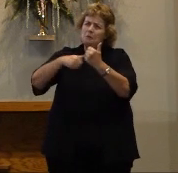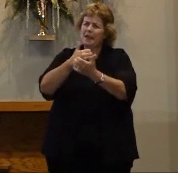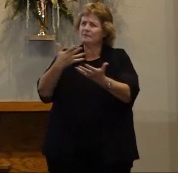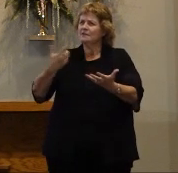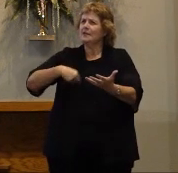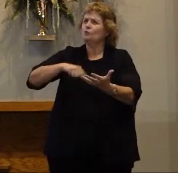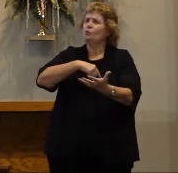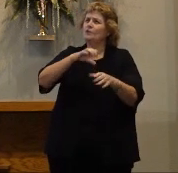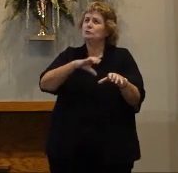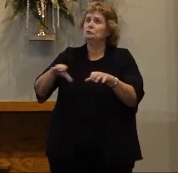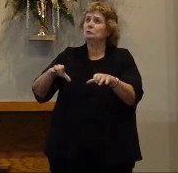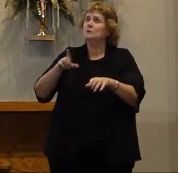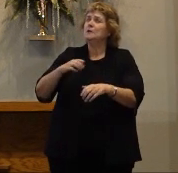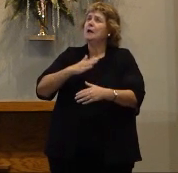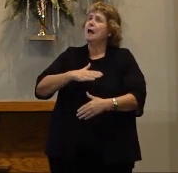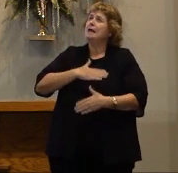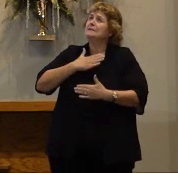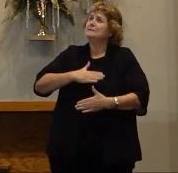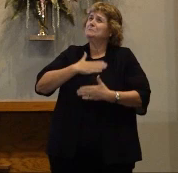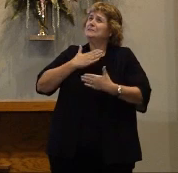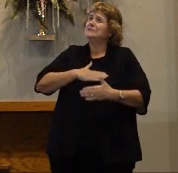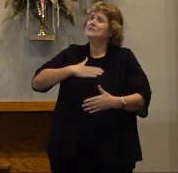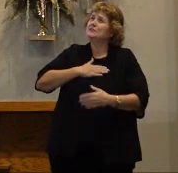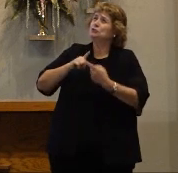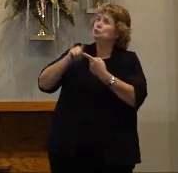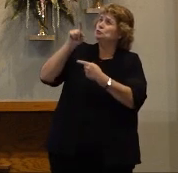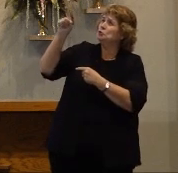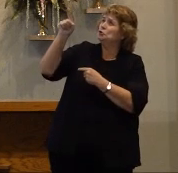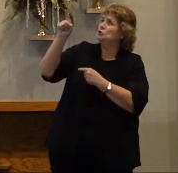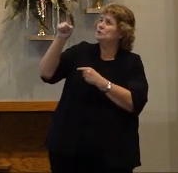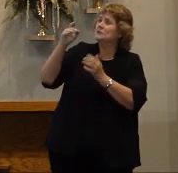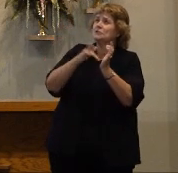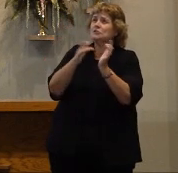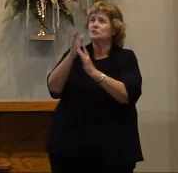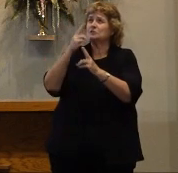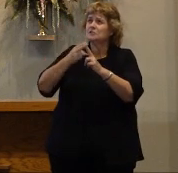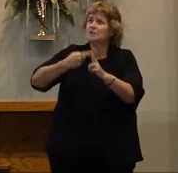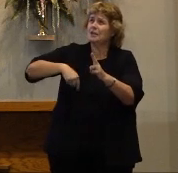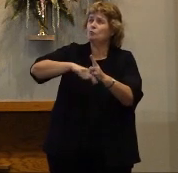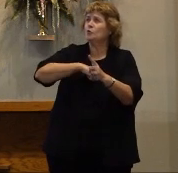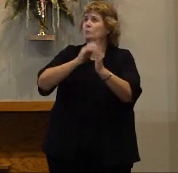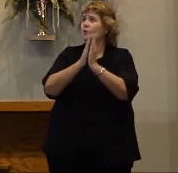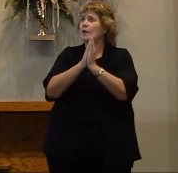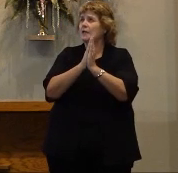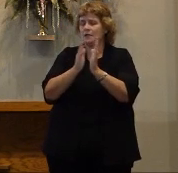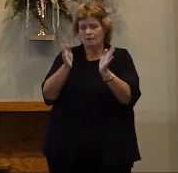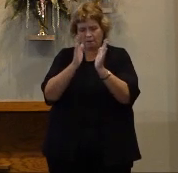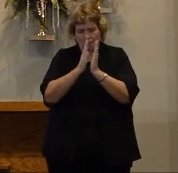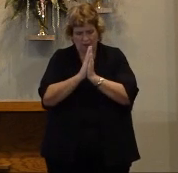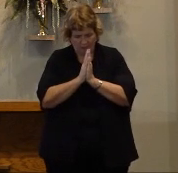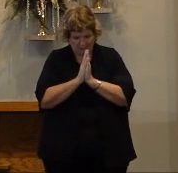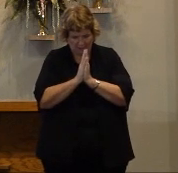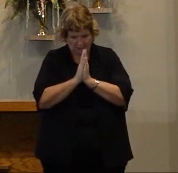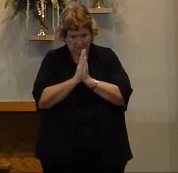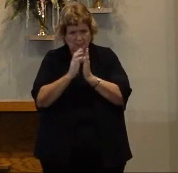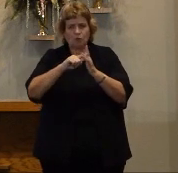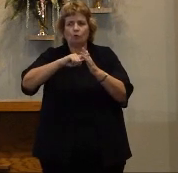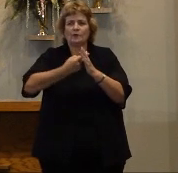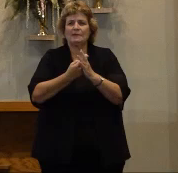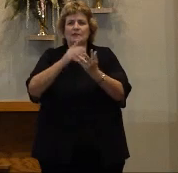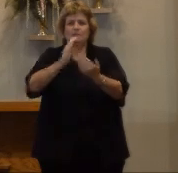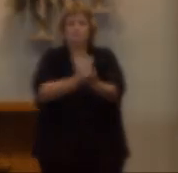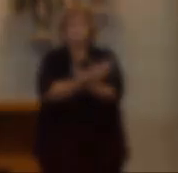Jesus' name we pray. Amen. We begin our worship this morning in song.